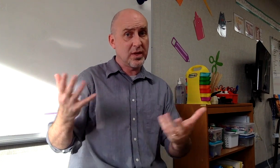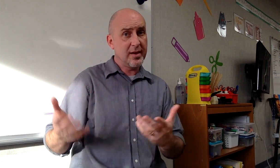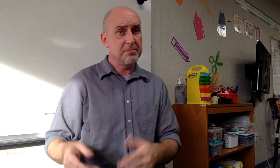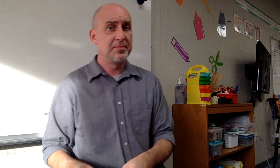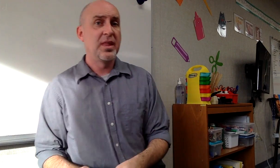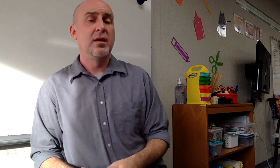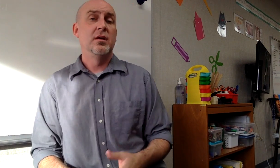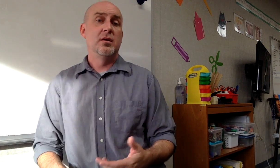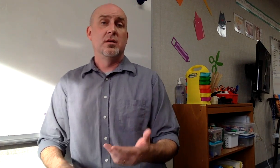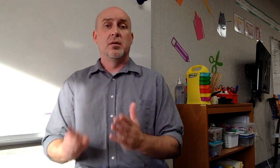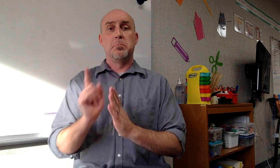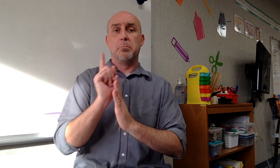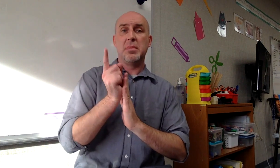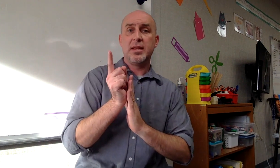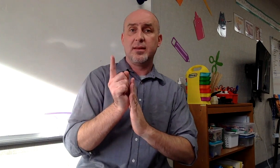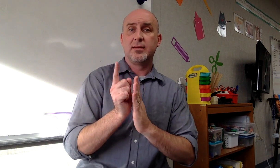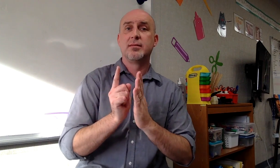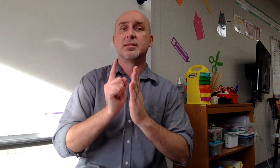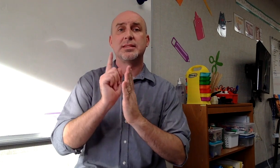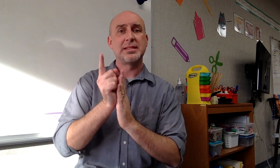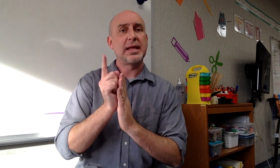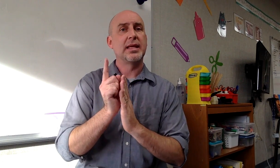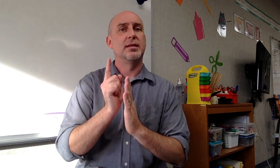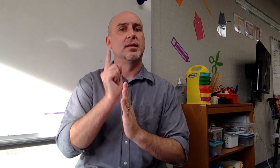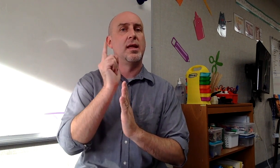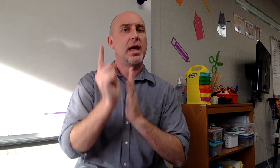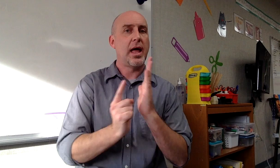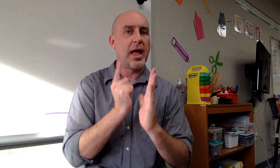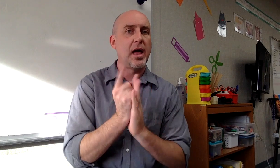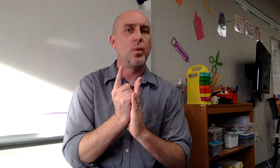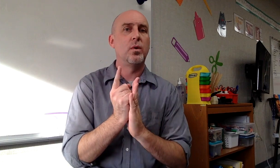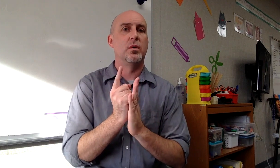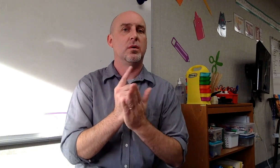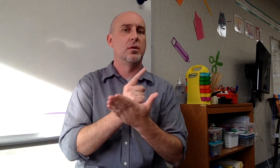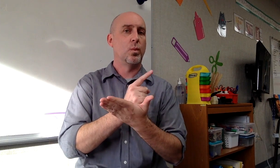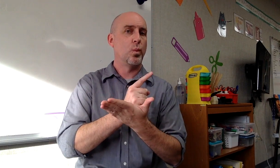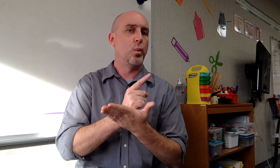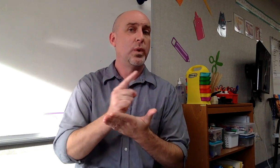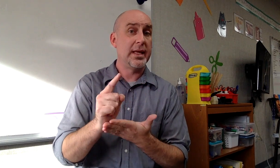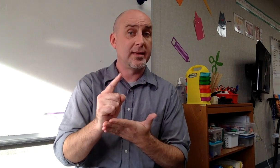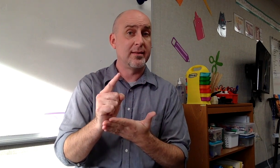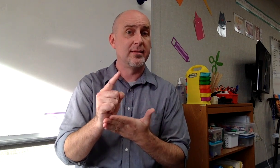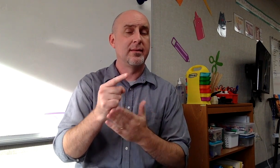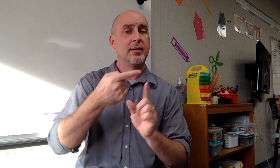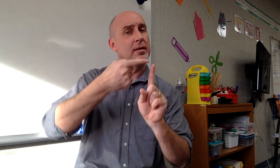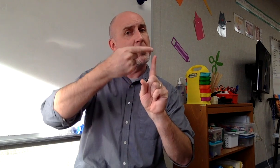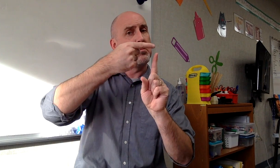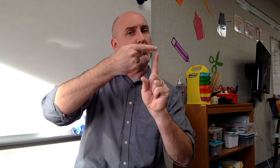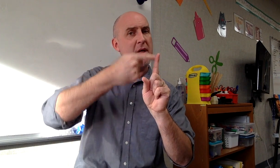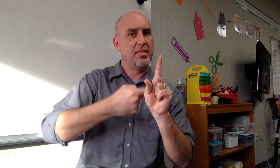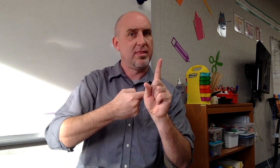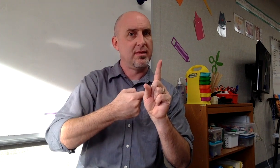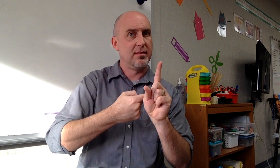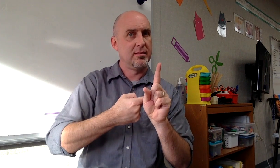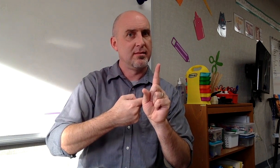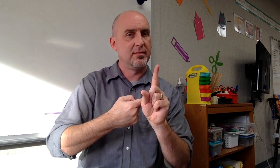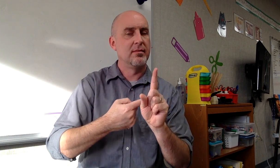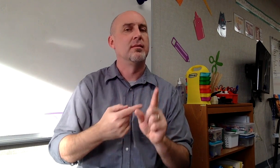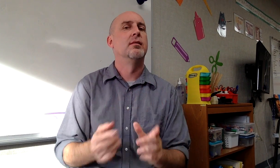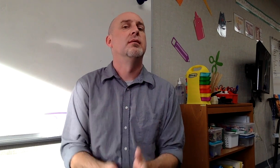okay? Minute, second, hour, week, month.